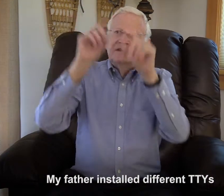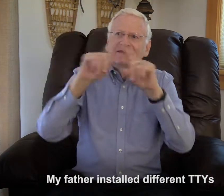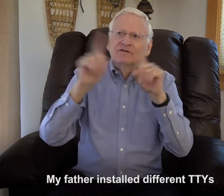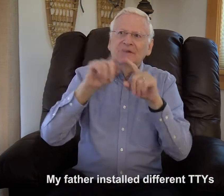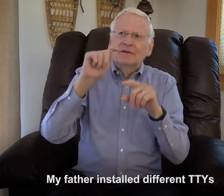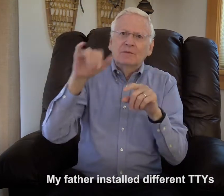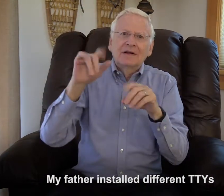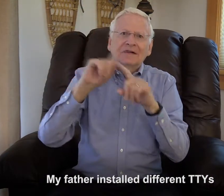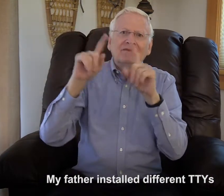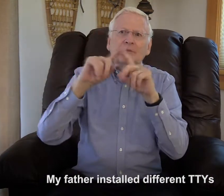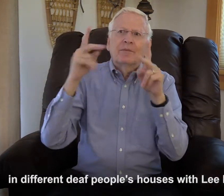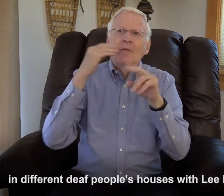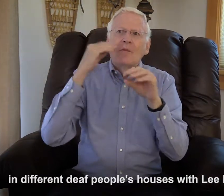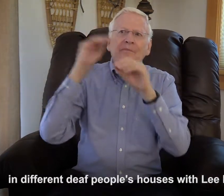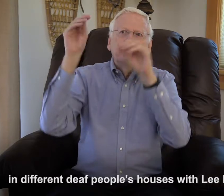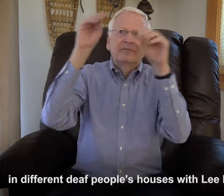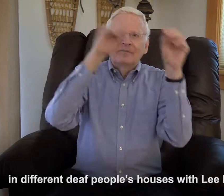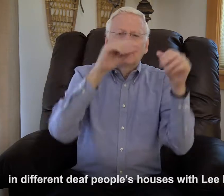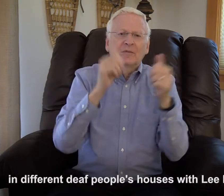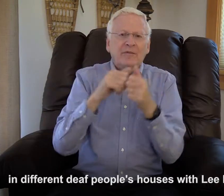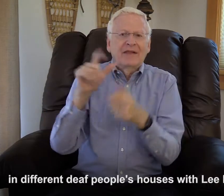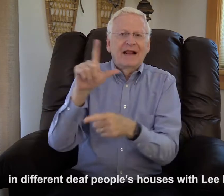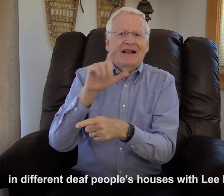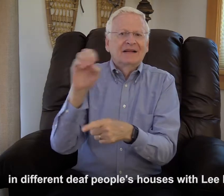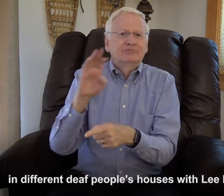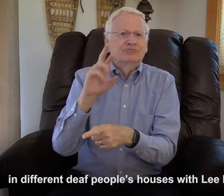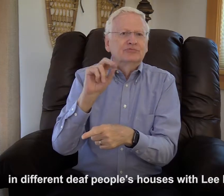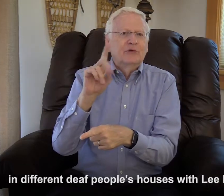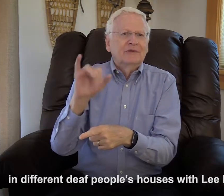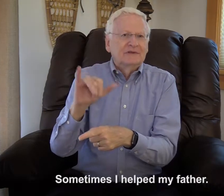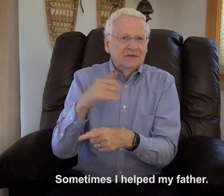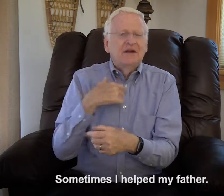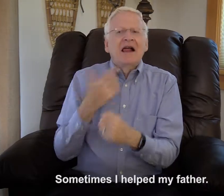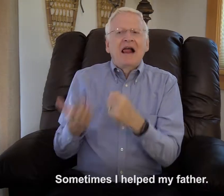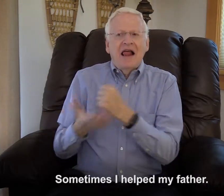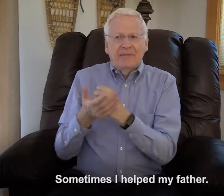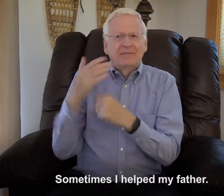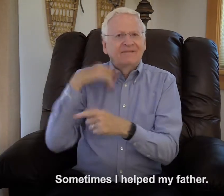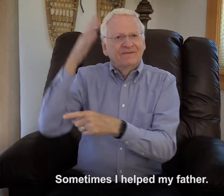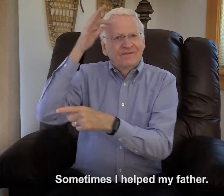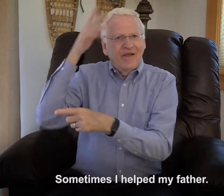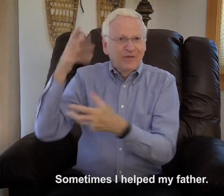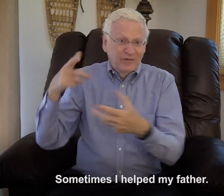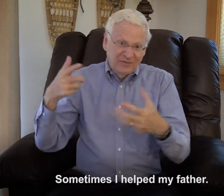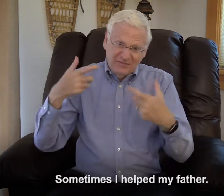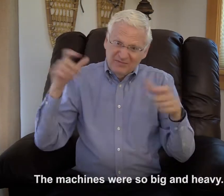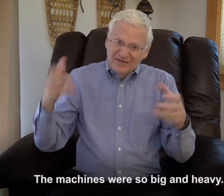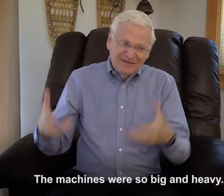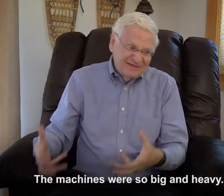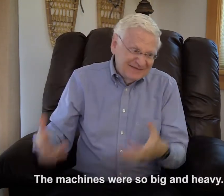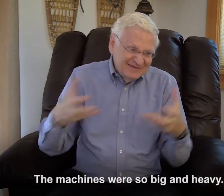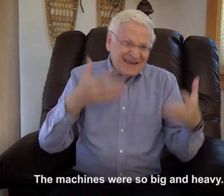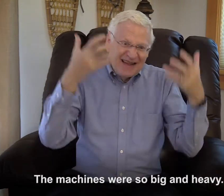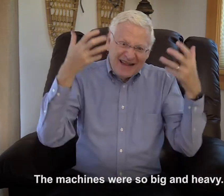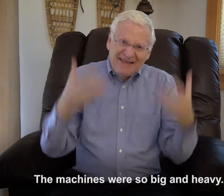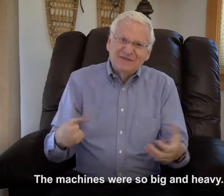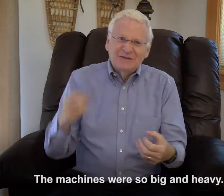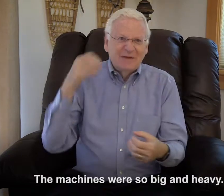in different deaf people's houses with Lee Brody. Sometimes I helped my father. The machines were so big and heavy,